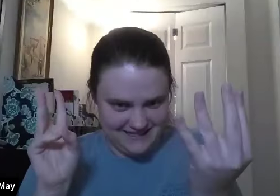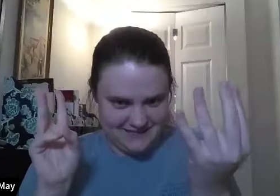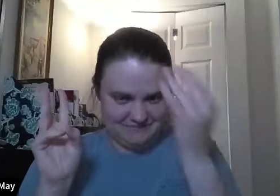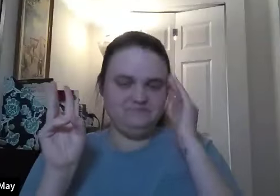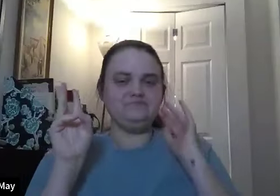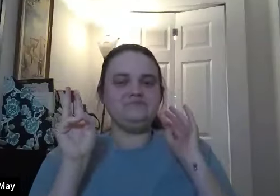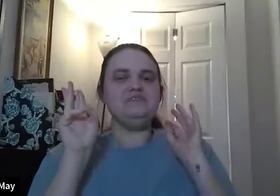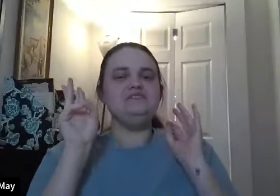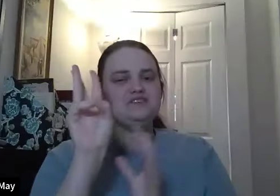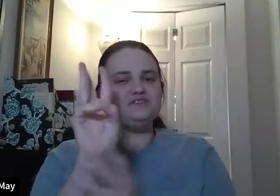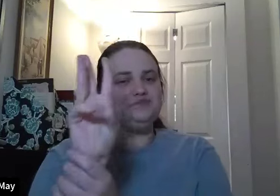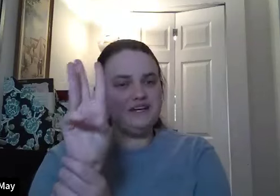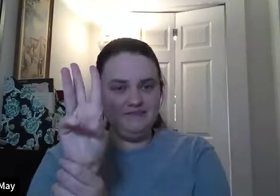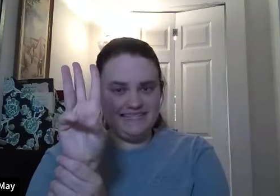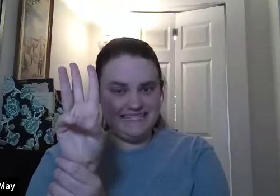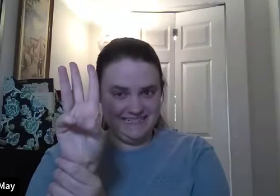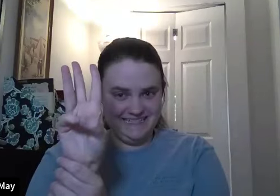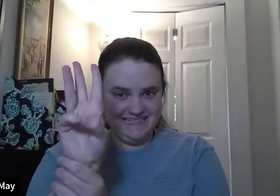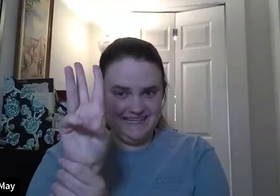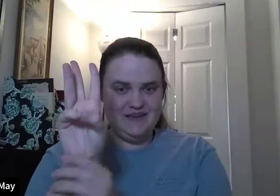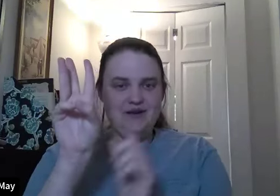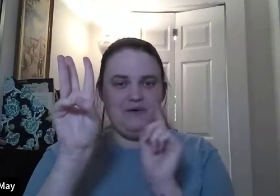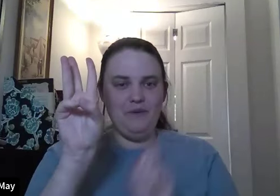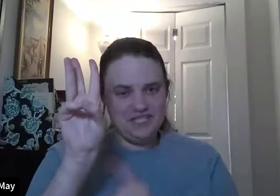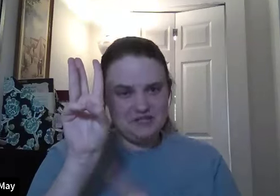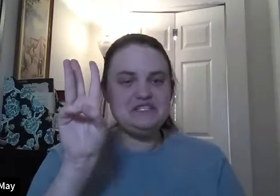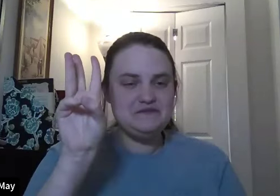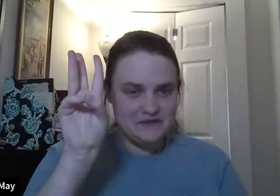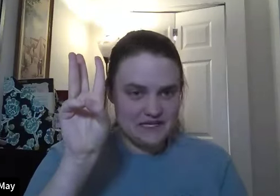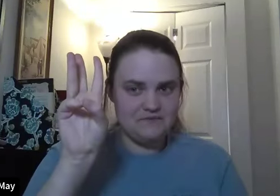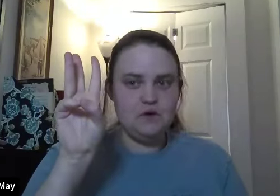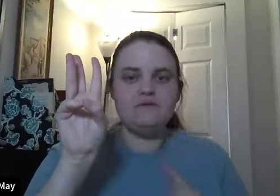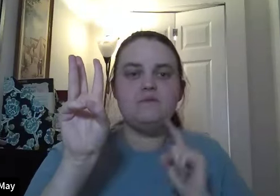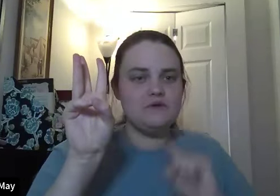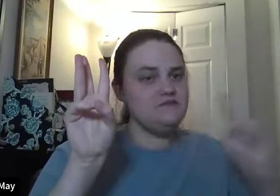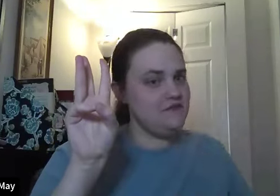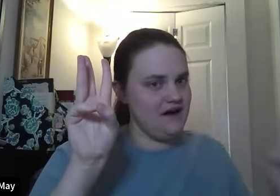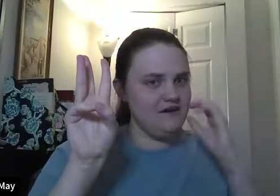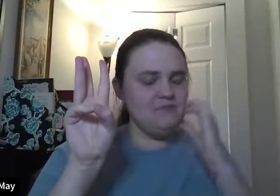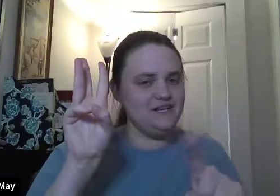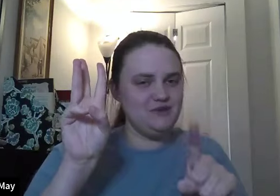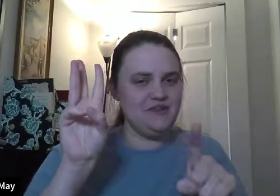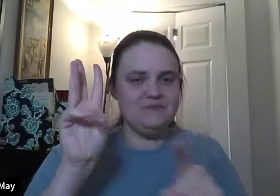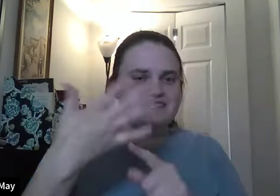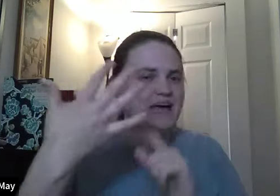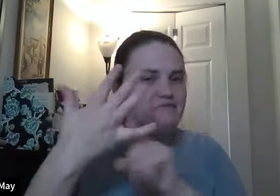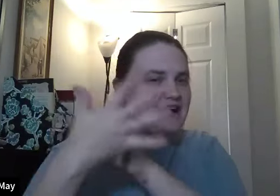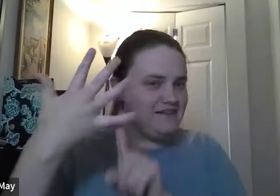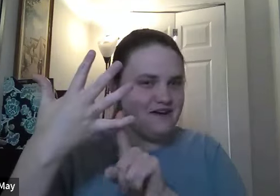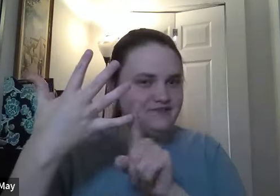kids. So she would have the 6. What you would do for this, if you have more than 5, I'm glad you brought that up because I'm right at 5, so I